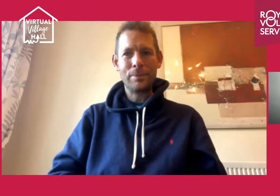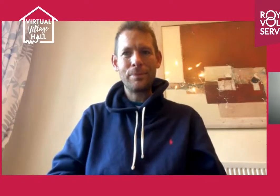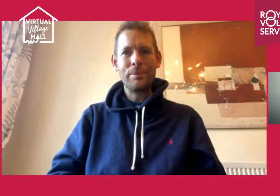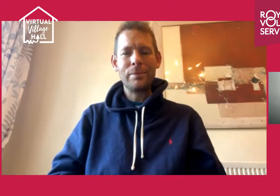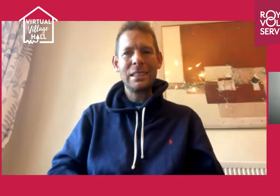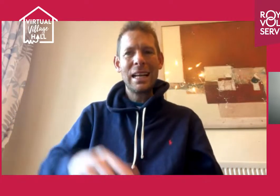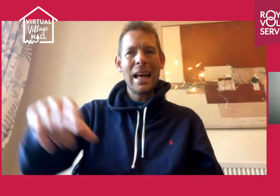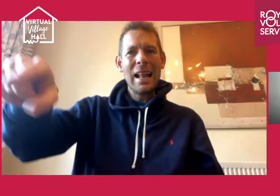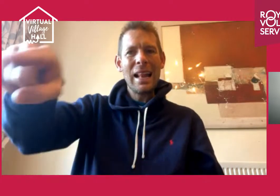lake,